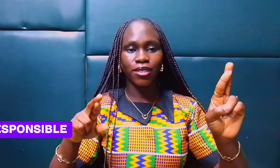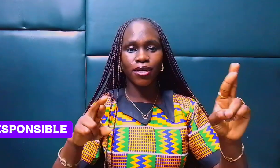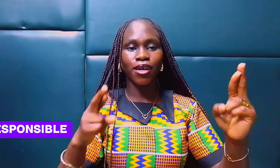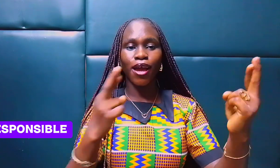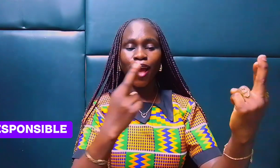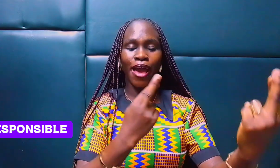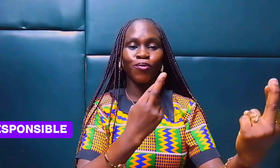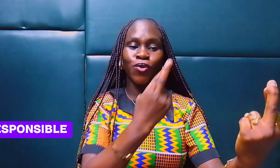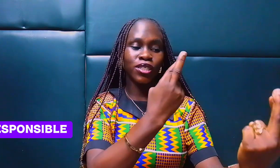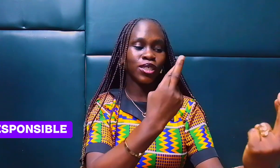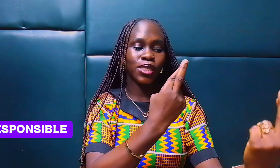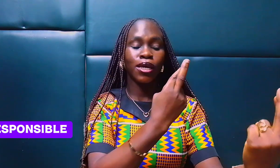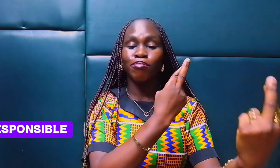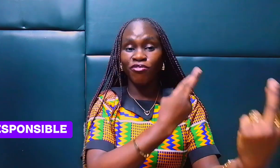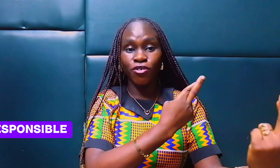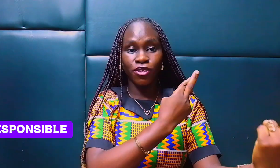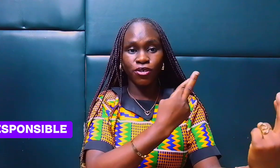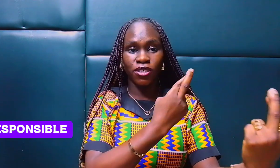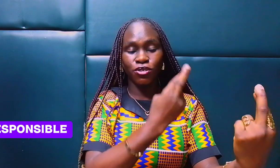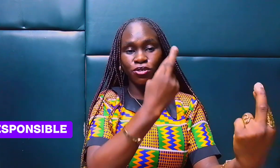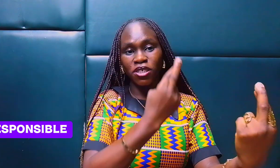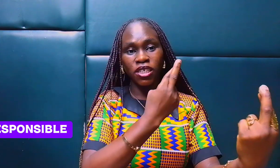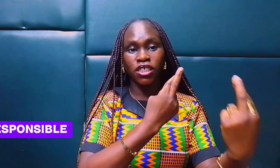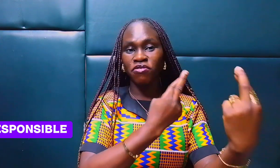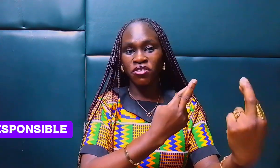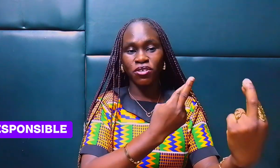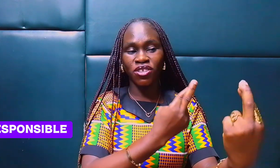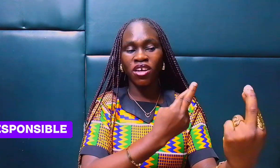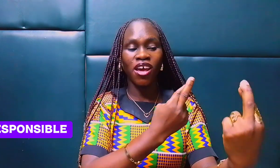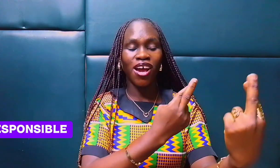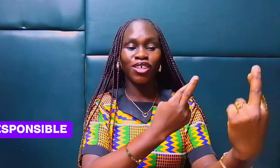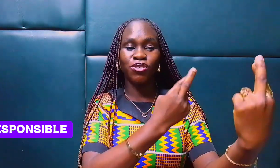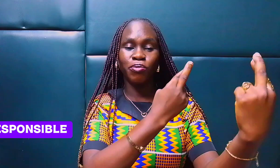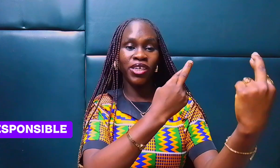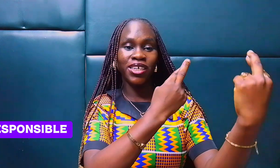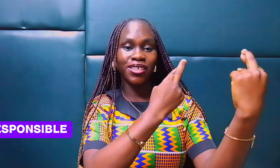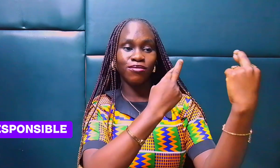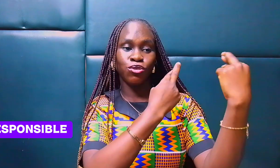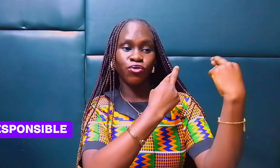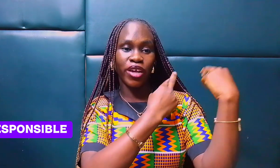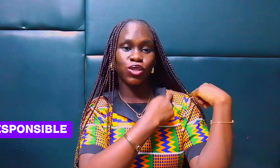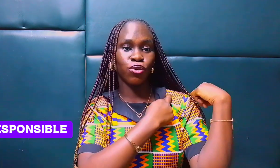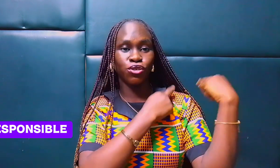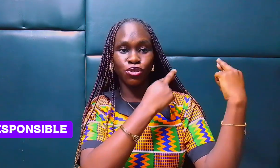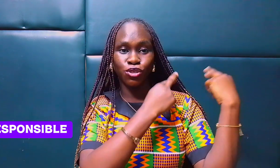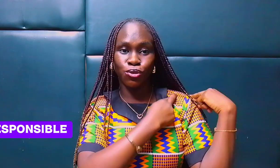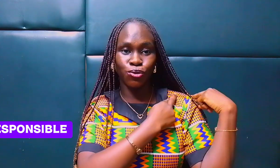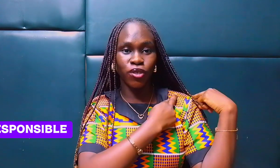well signing the R letter, and one is before the other. Your dominant hand is before the other, and you're bringing it to rest on